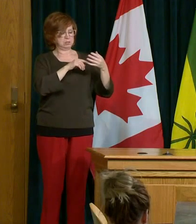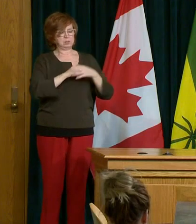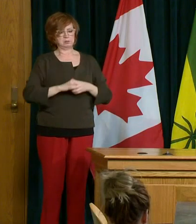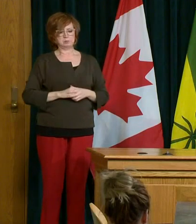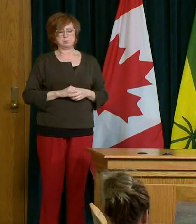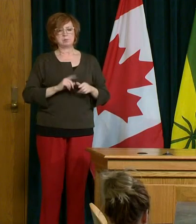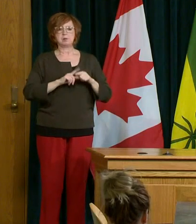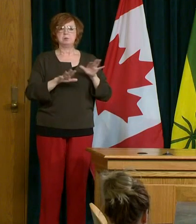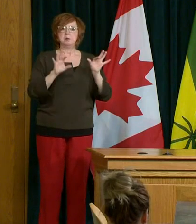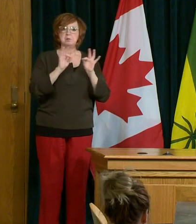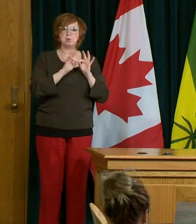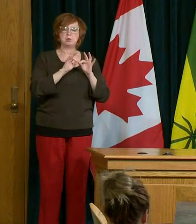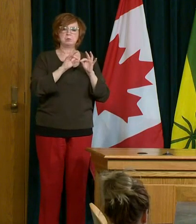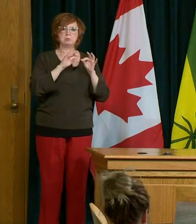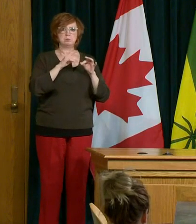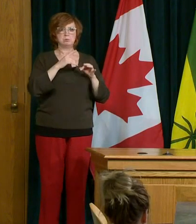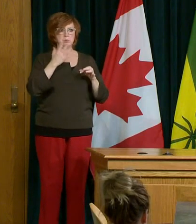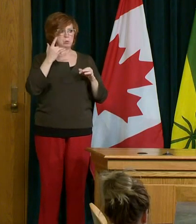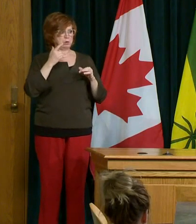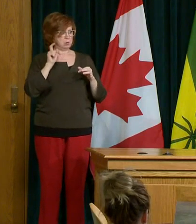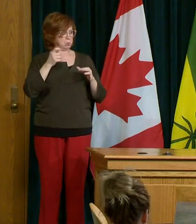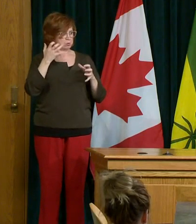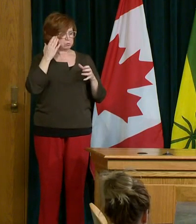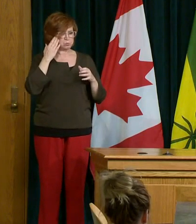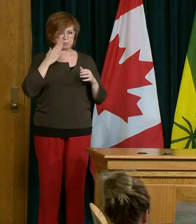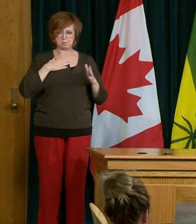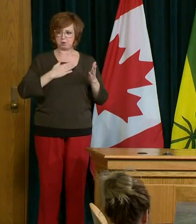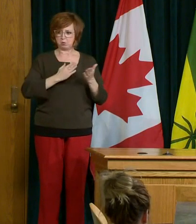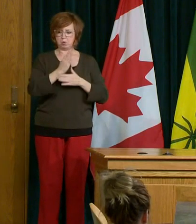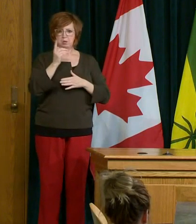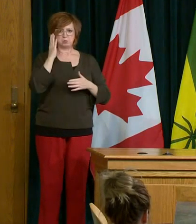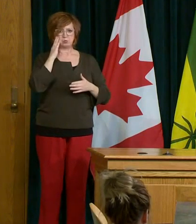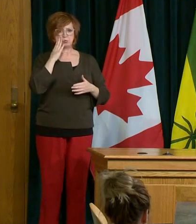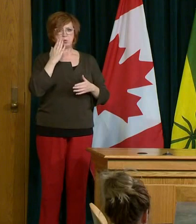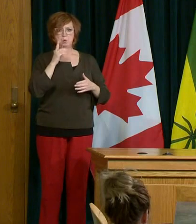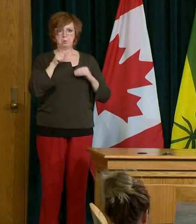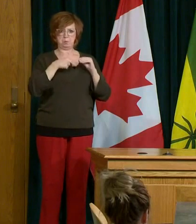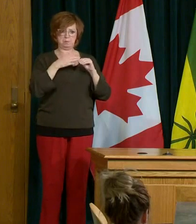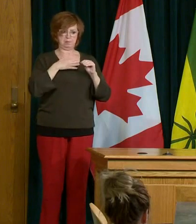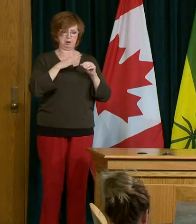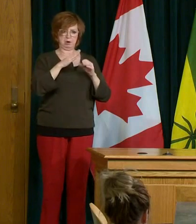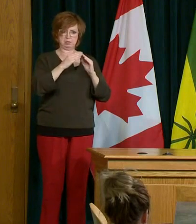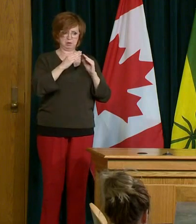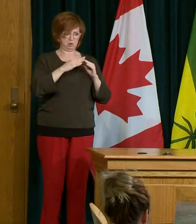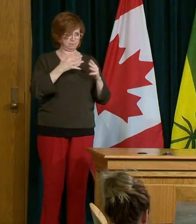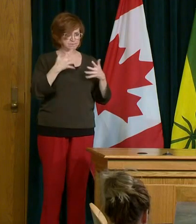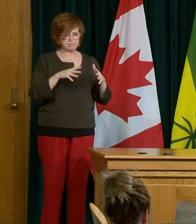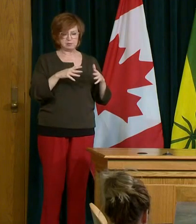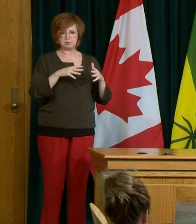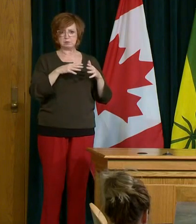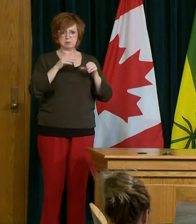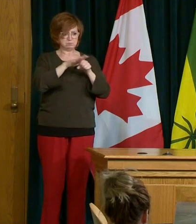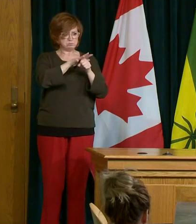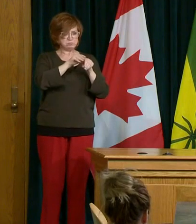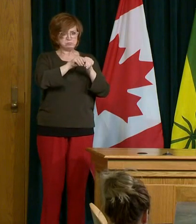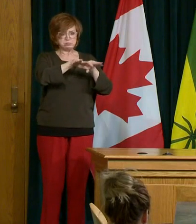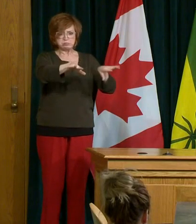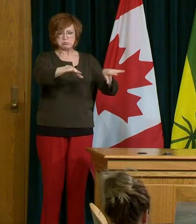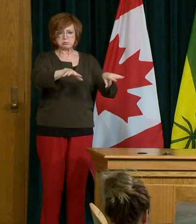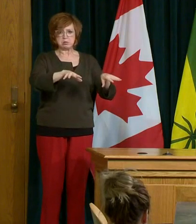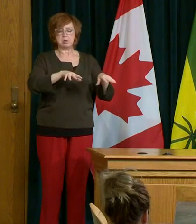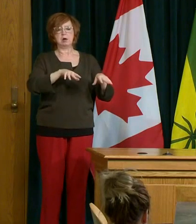it'll be posted online. Um, and I just want to also emphasize that, for example, when there's just